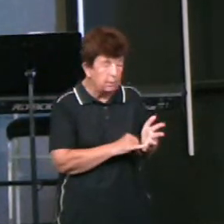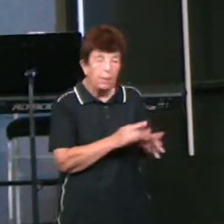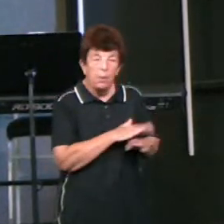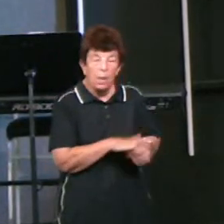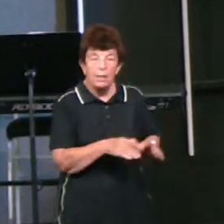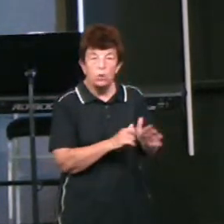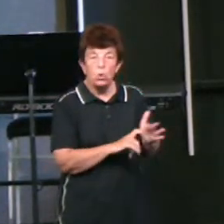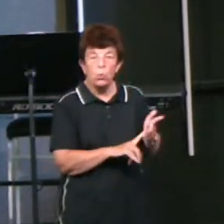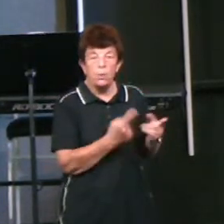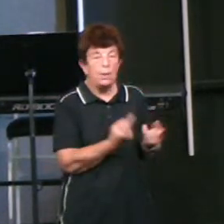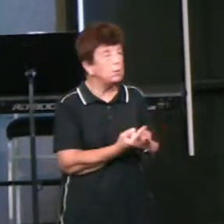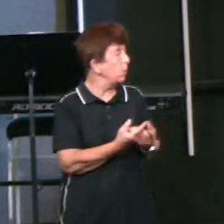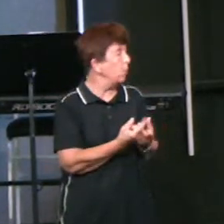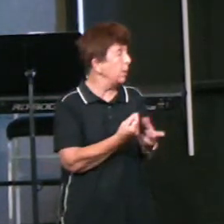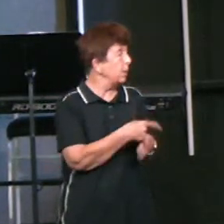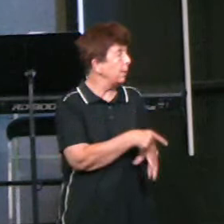them.